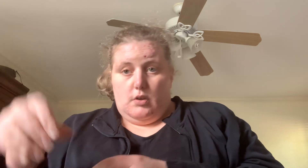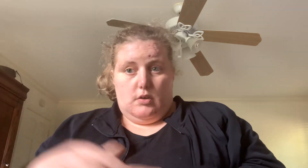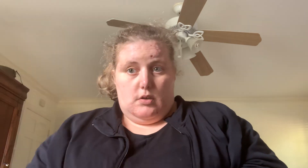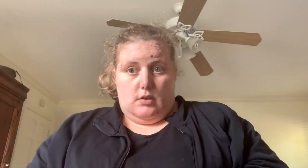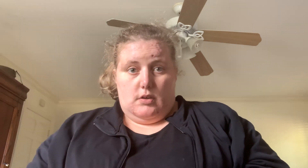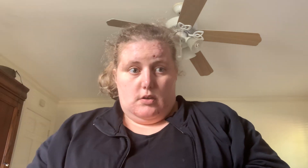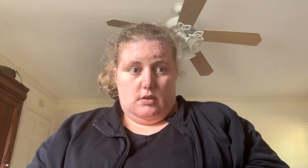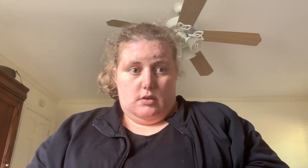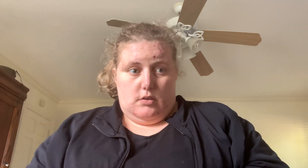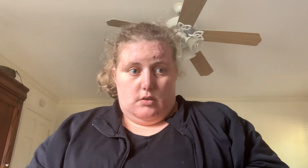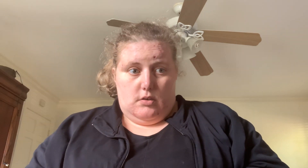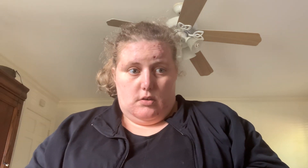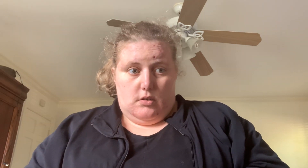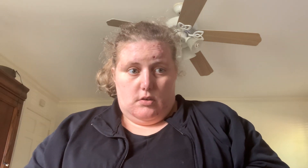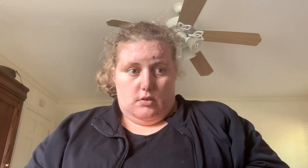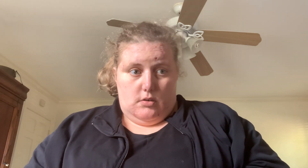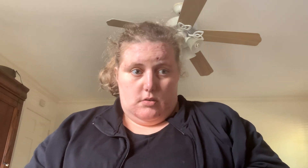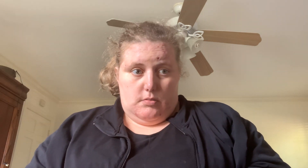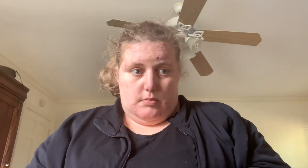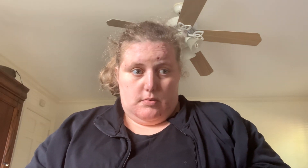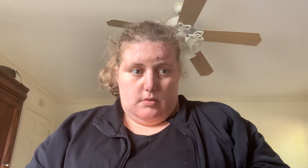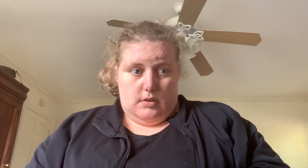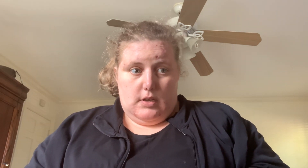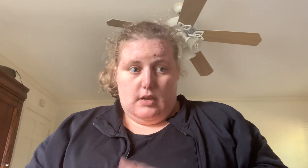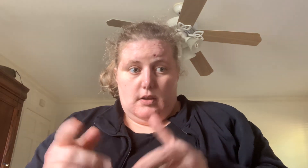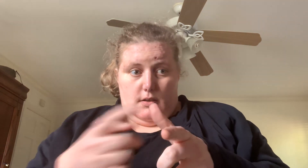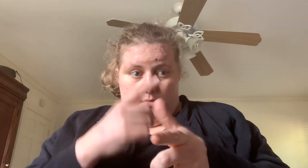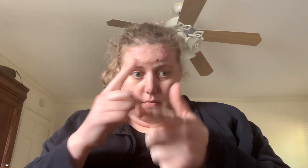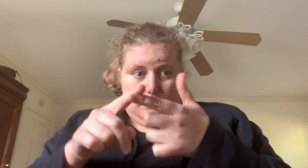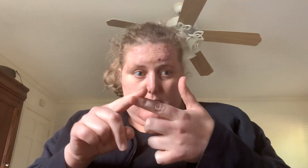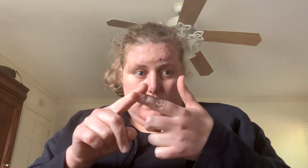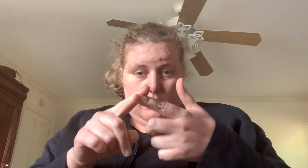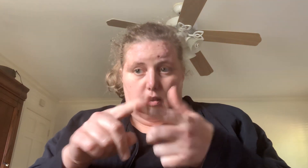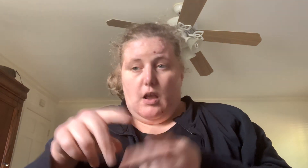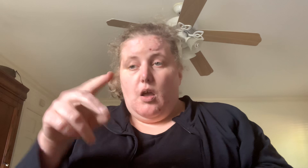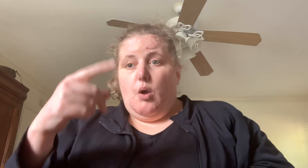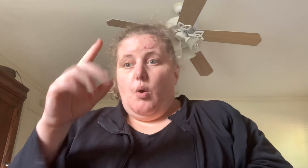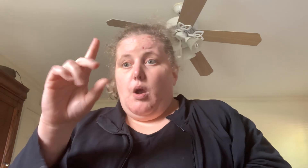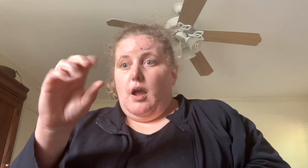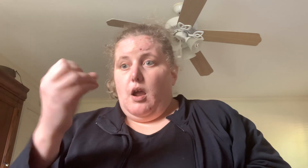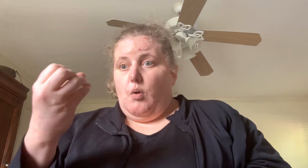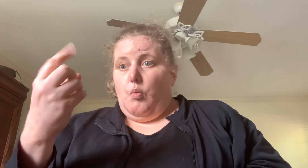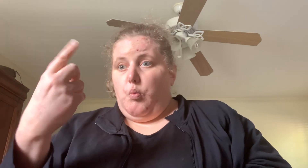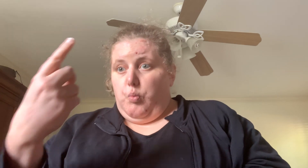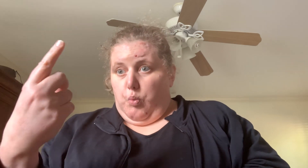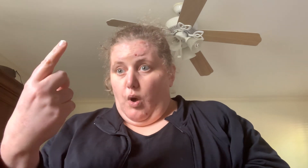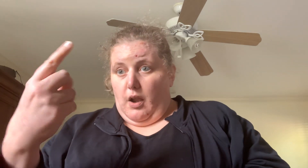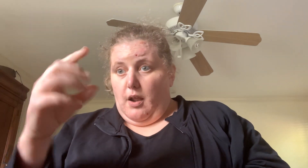oxygen, which is 15.998. So 1 mole of water